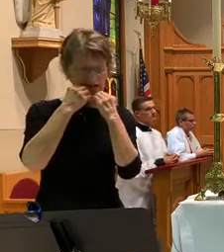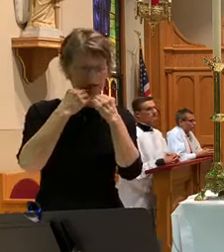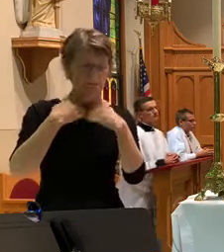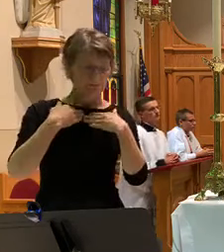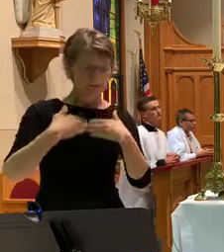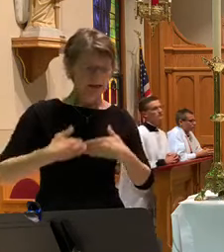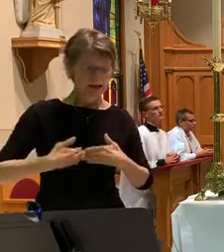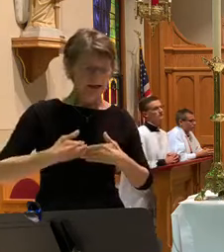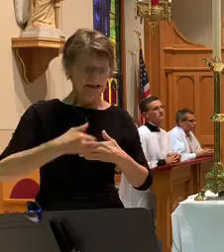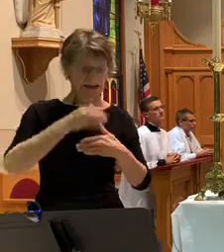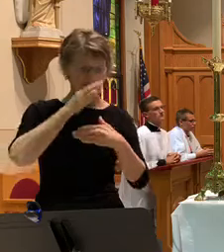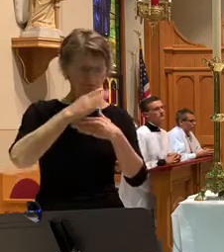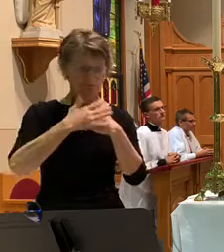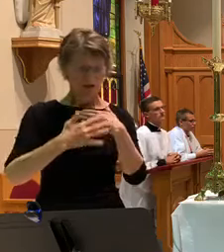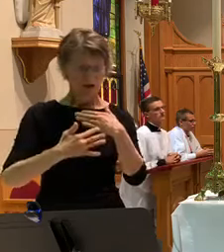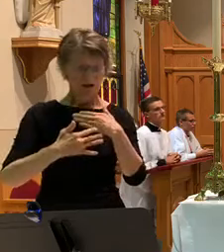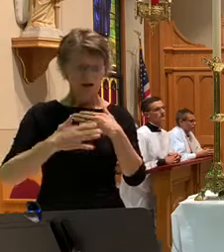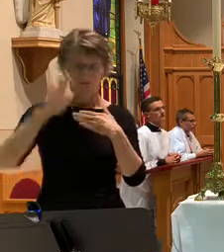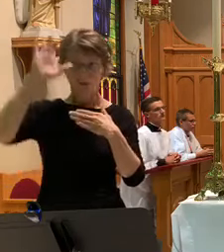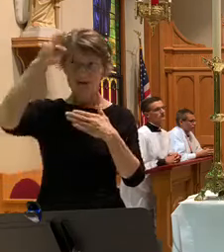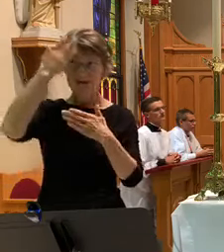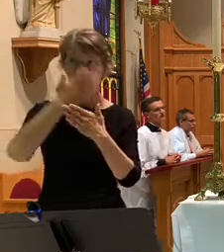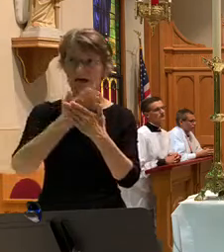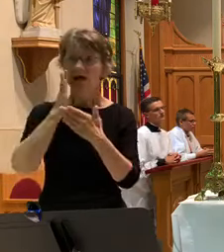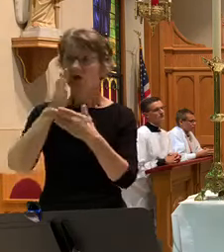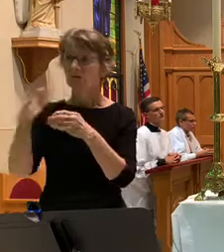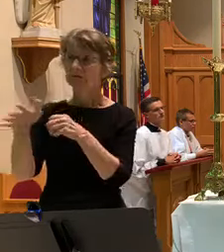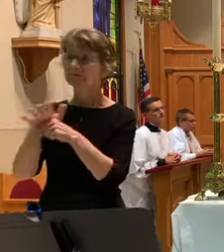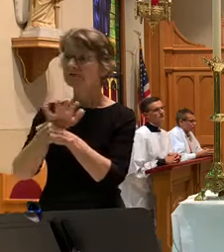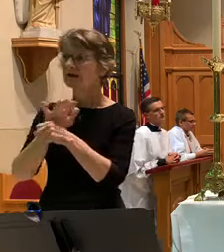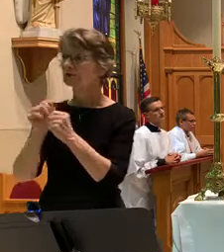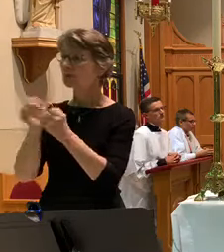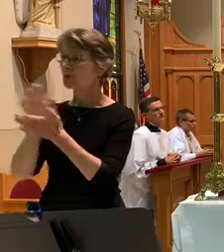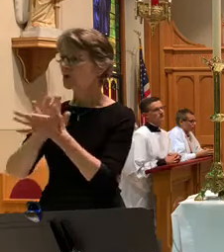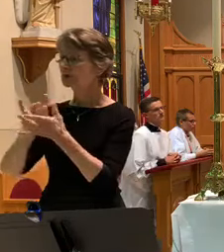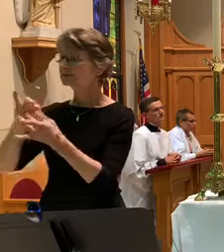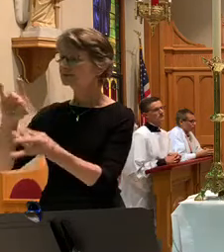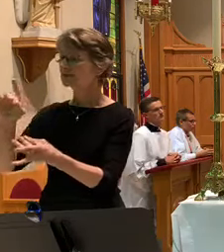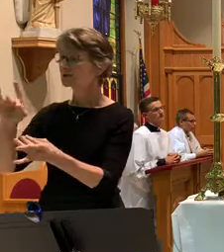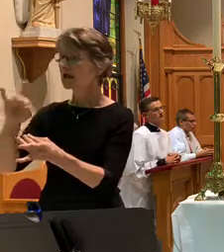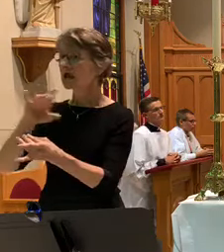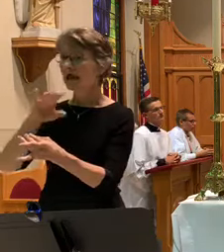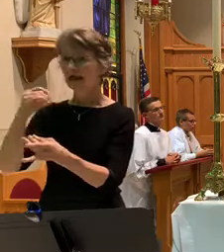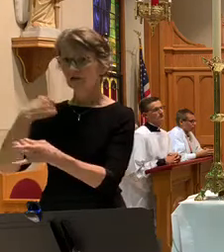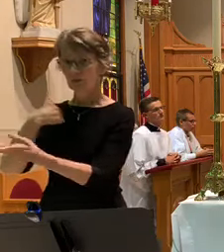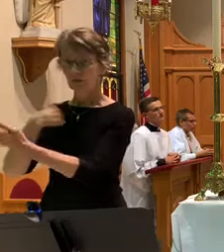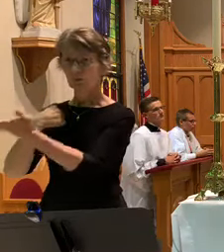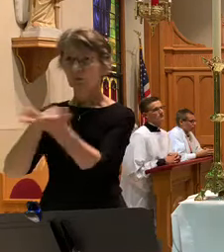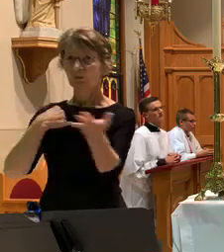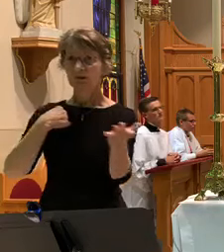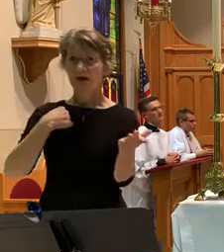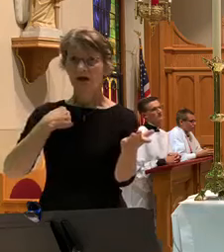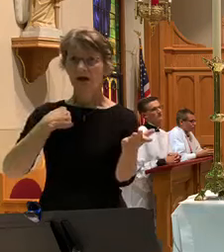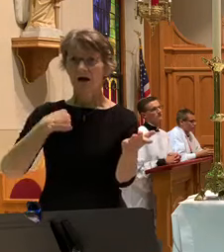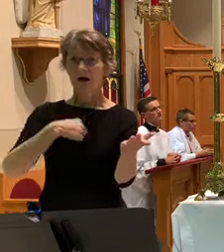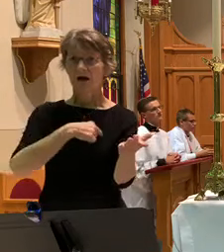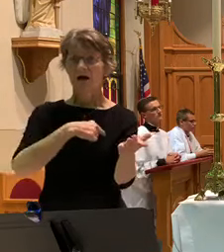Son and filled with his Holy Spirit may become one body, one spirit in